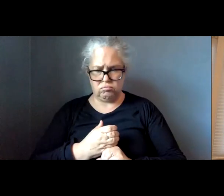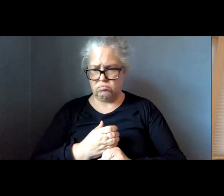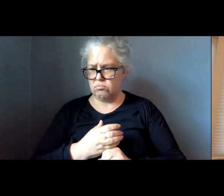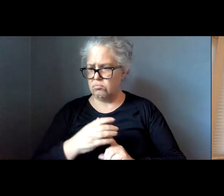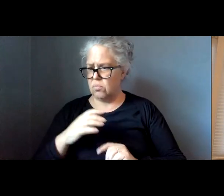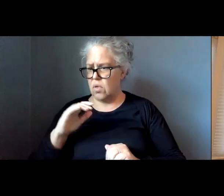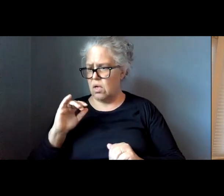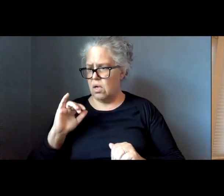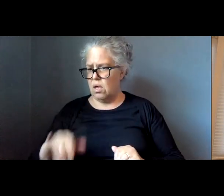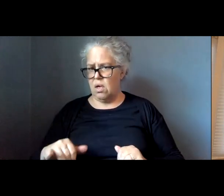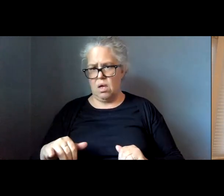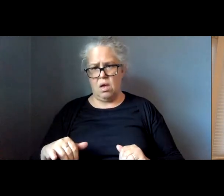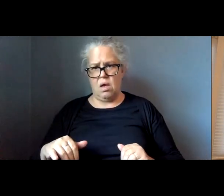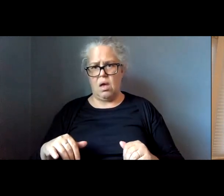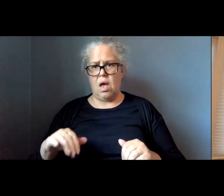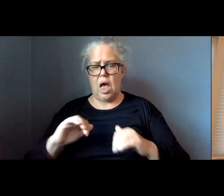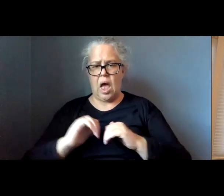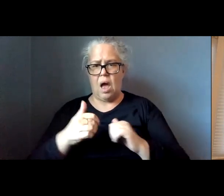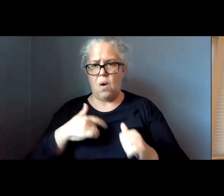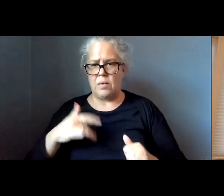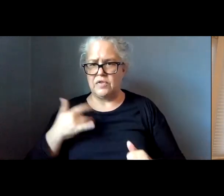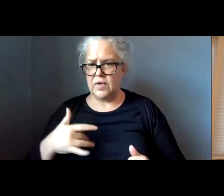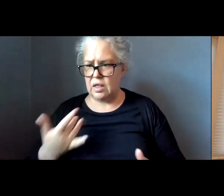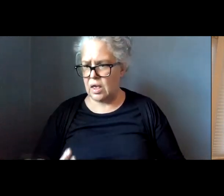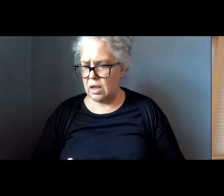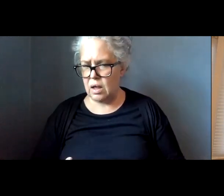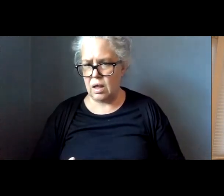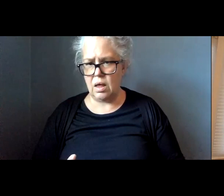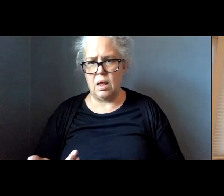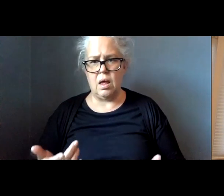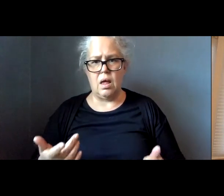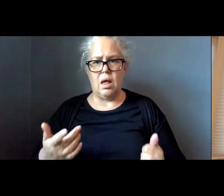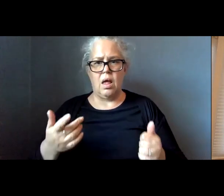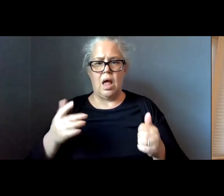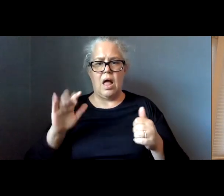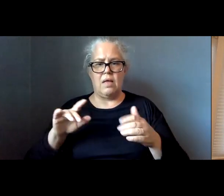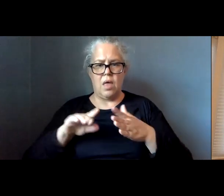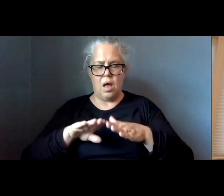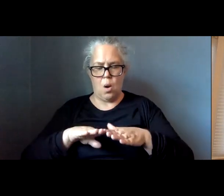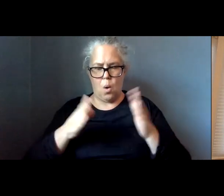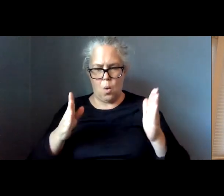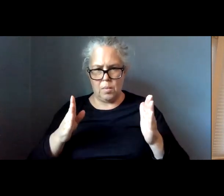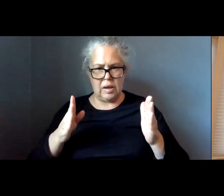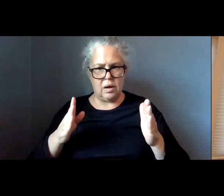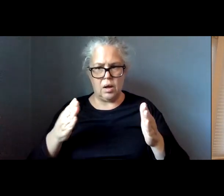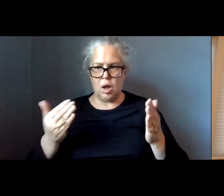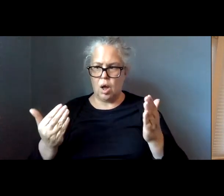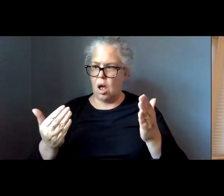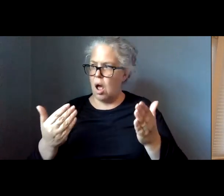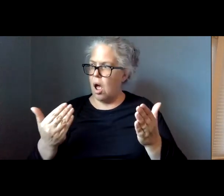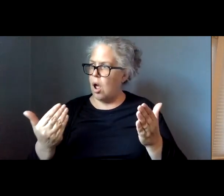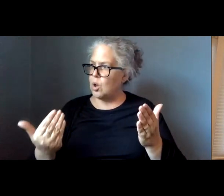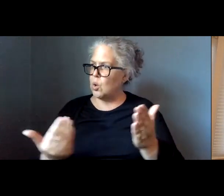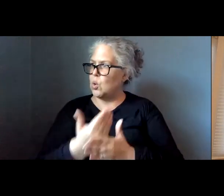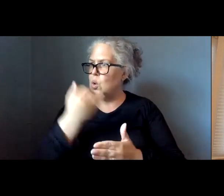was feeling both sensually and emotionally at this time, and opened a way of understanding something essential about learning.